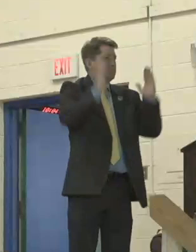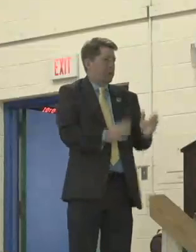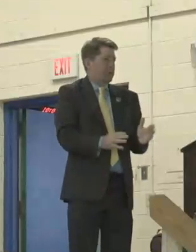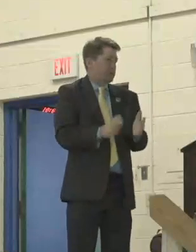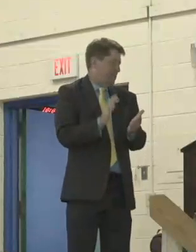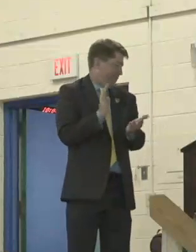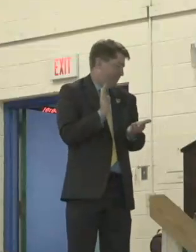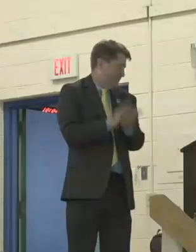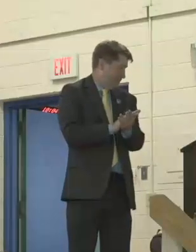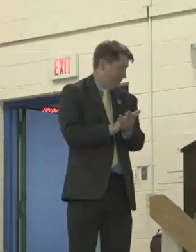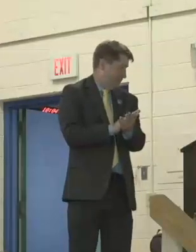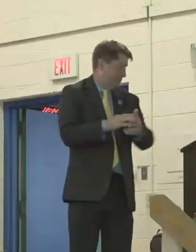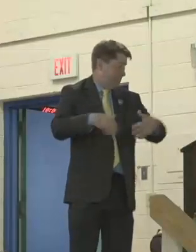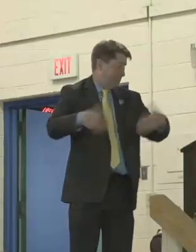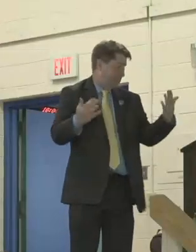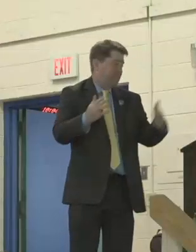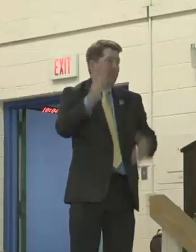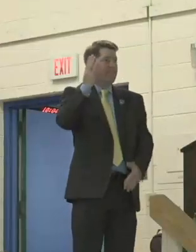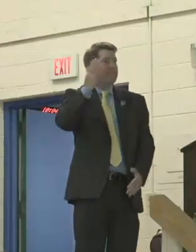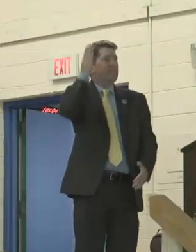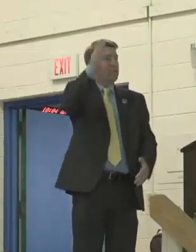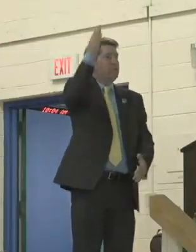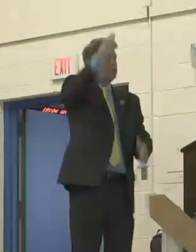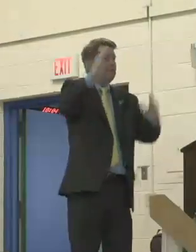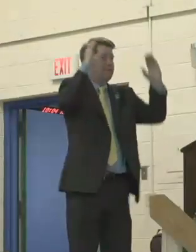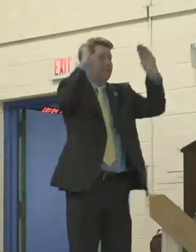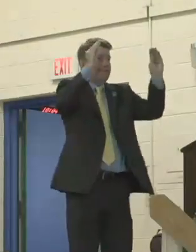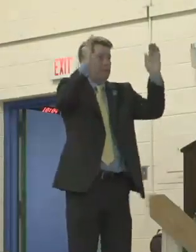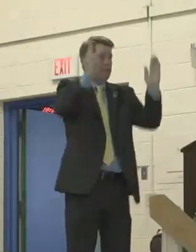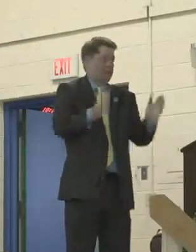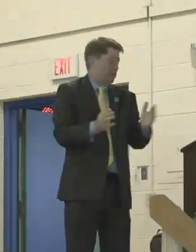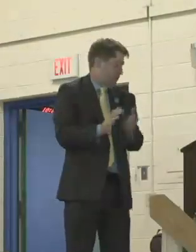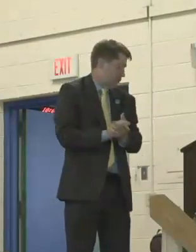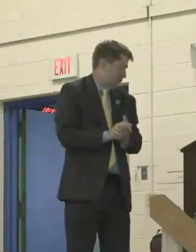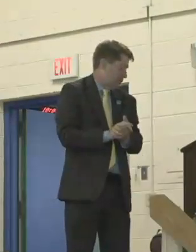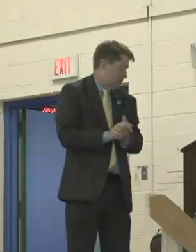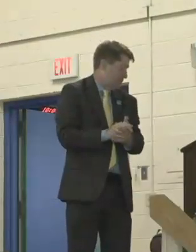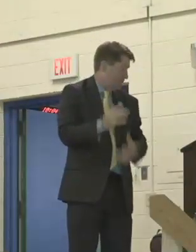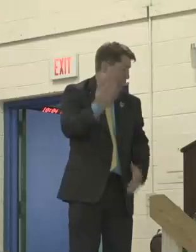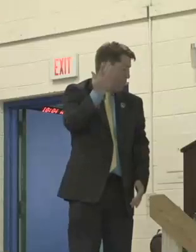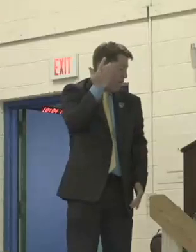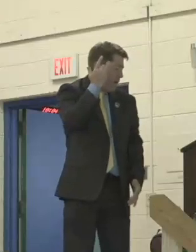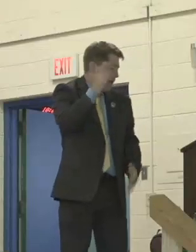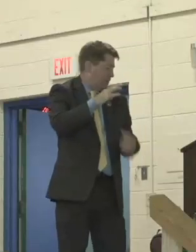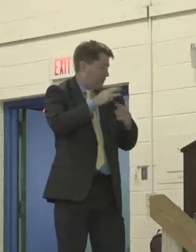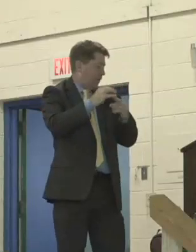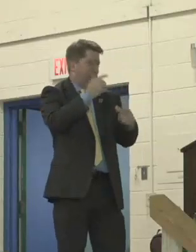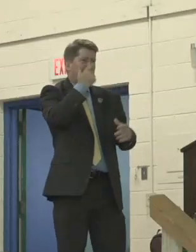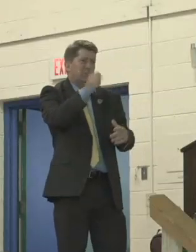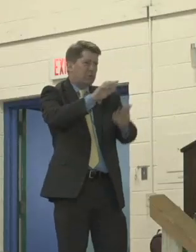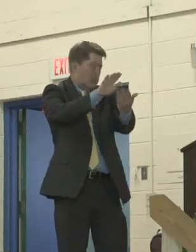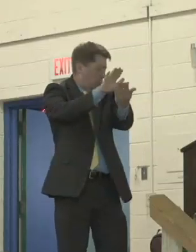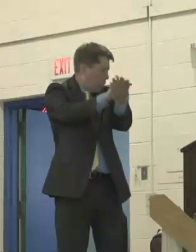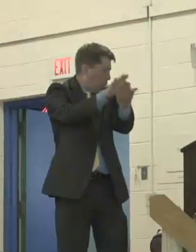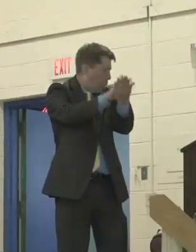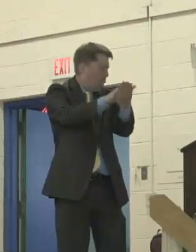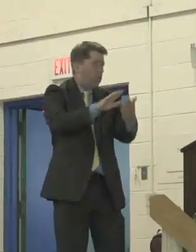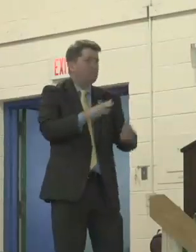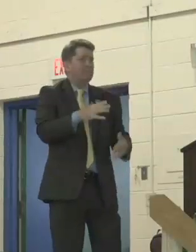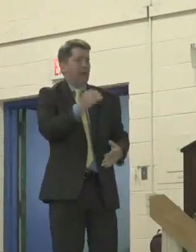I really want to hire this person. It's the future teacher for showing special interest